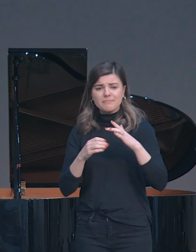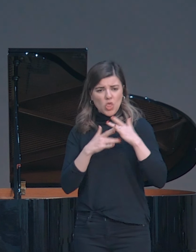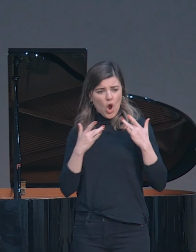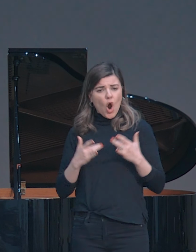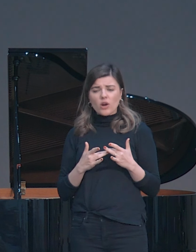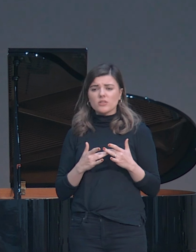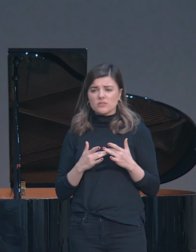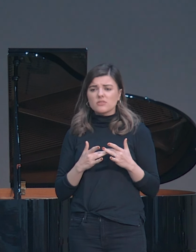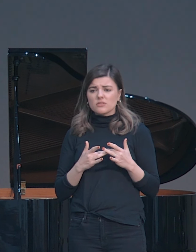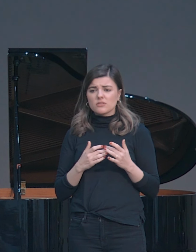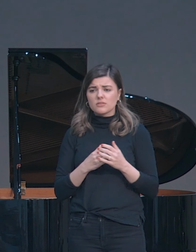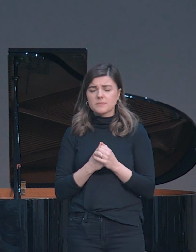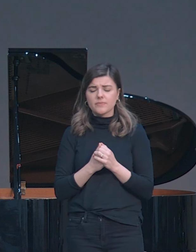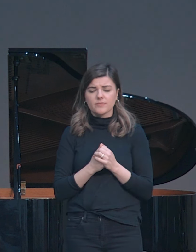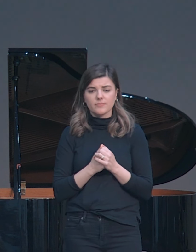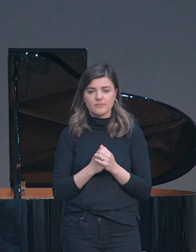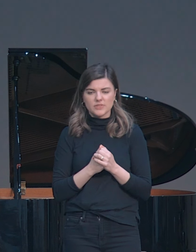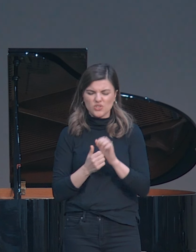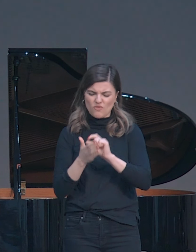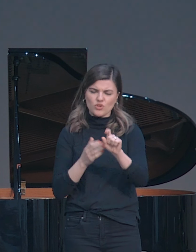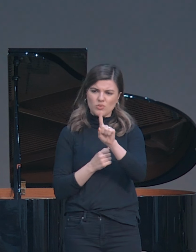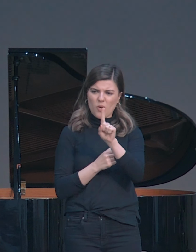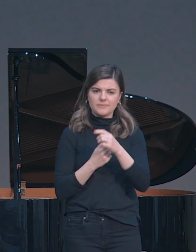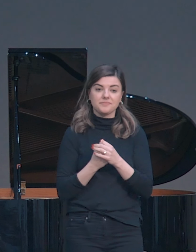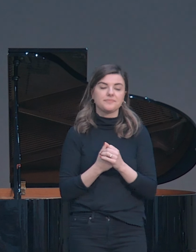deeds. Look back at verse 1.